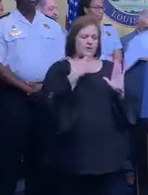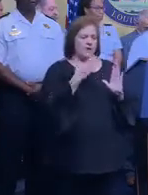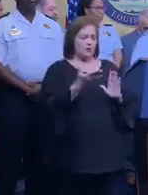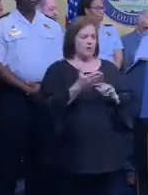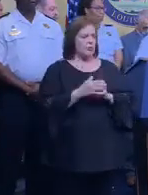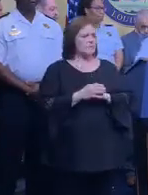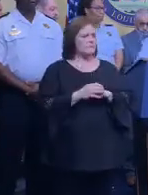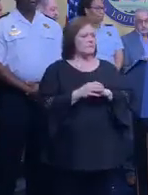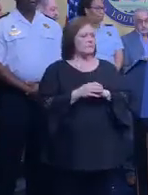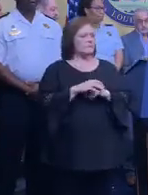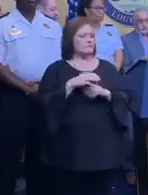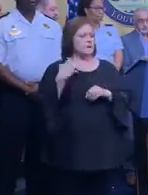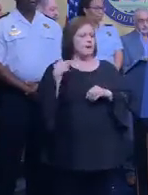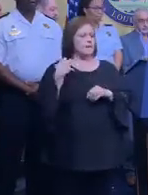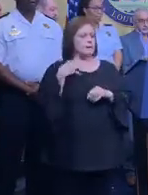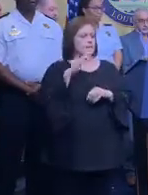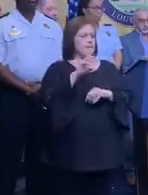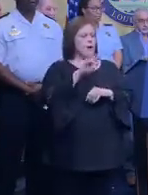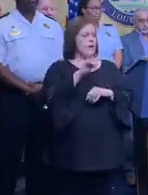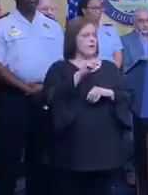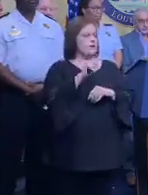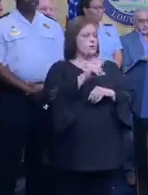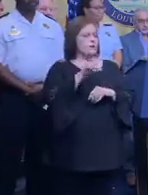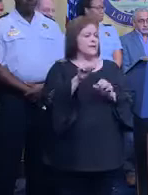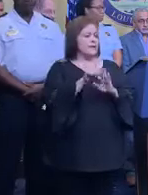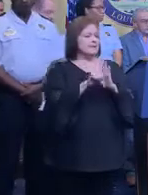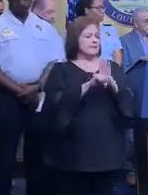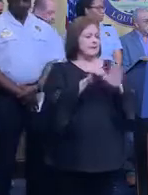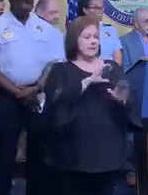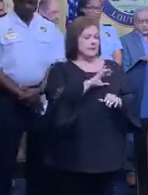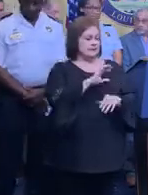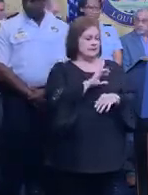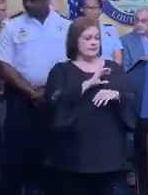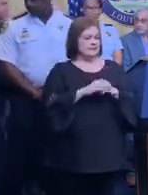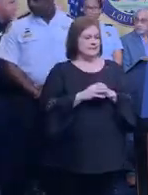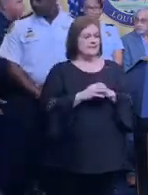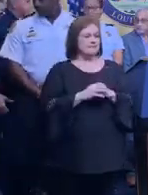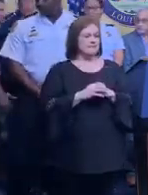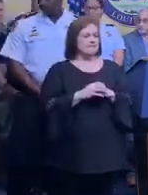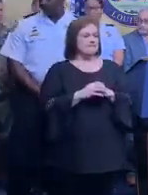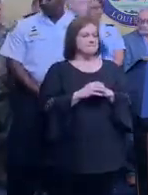you. We have Captain Barons, Louisiana State Police.